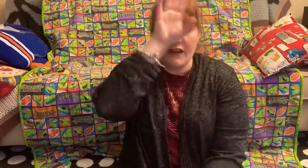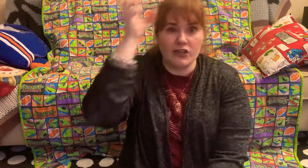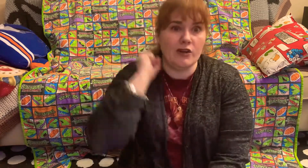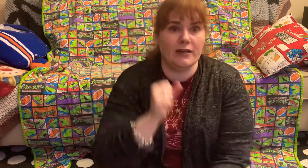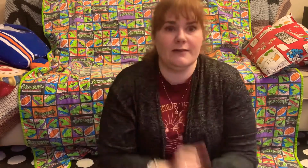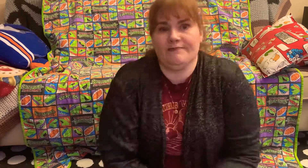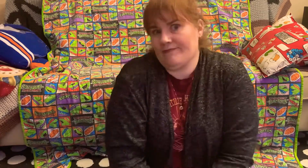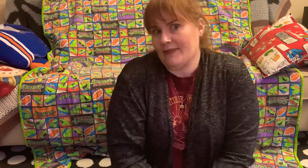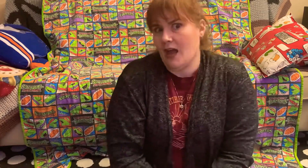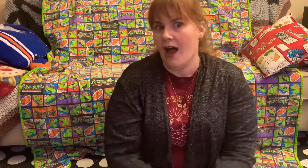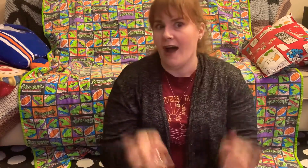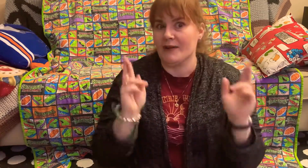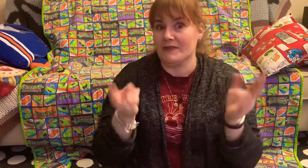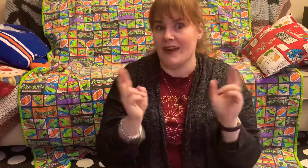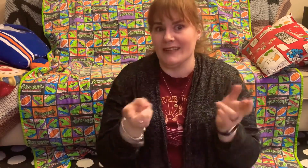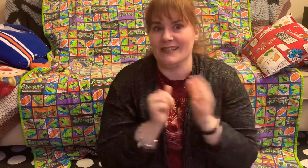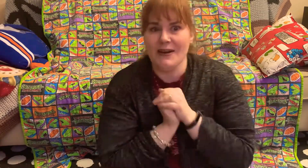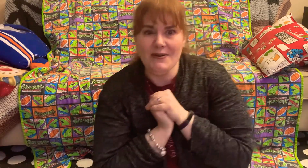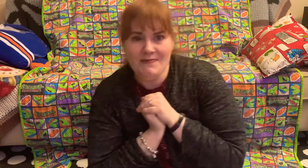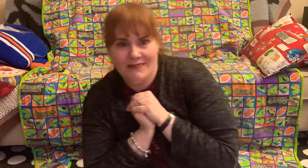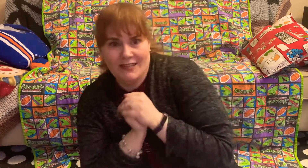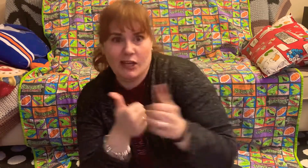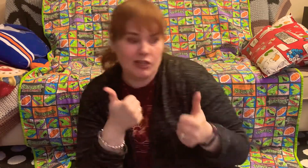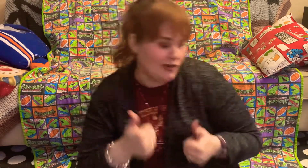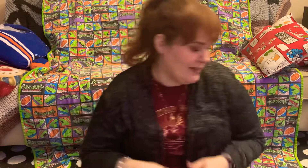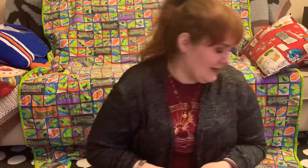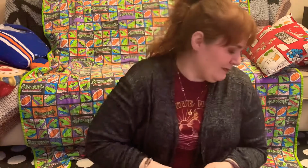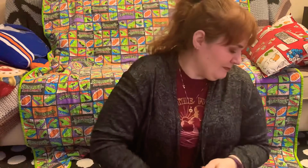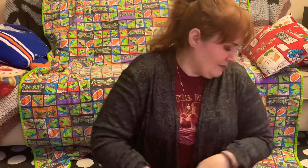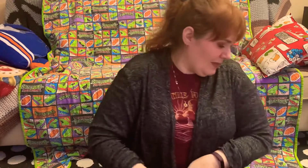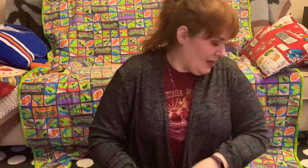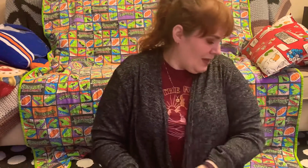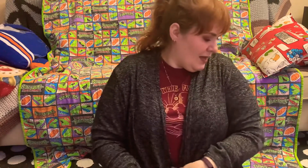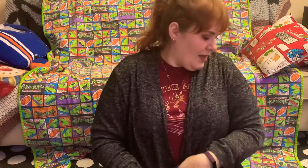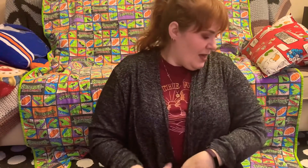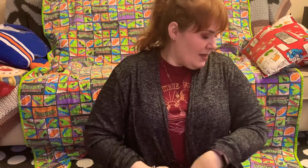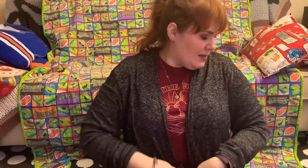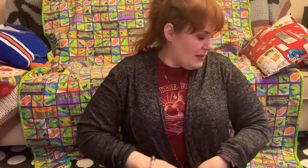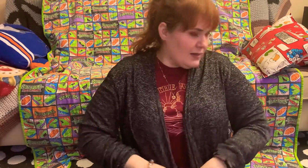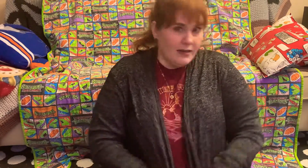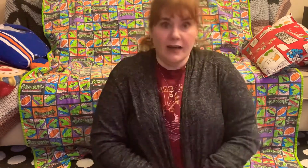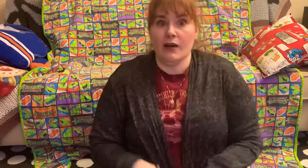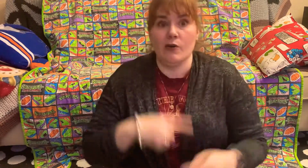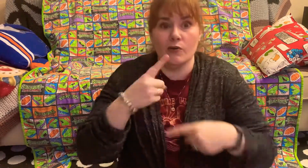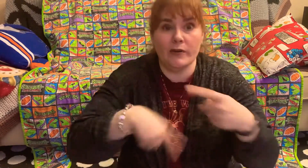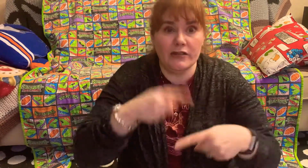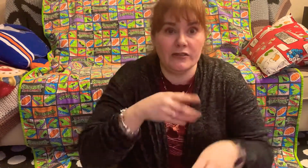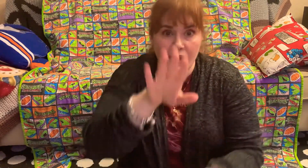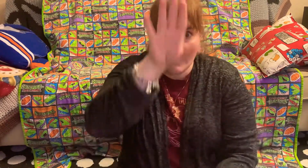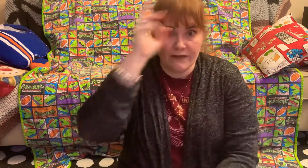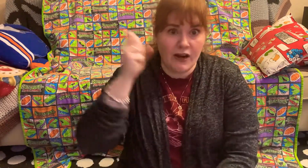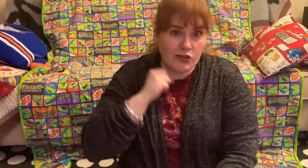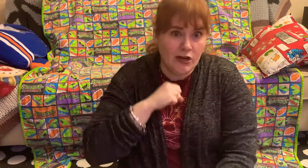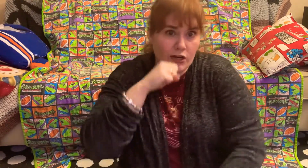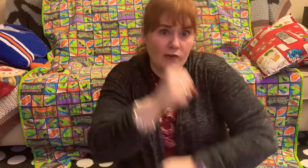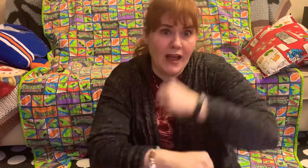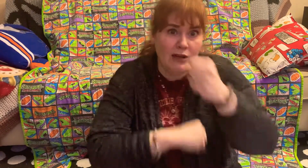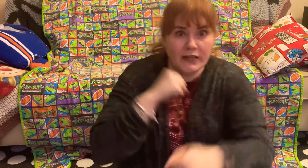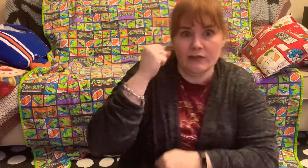Truck. Are we ready to go? Great. The wheels on the fire truck go round and